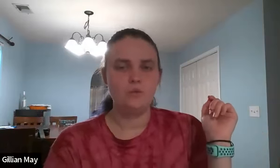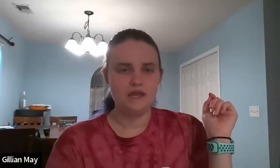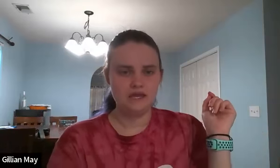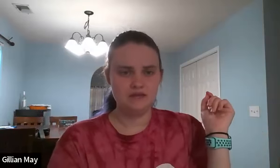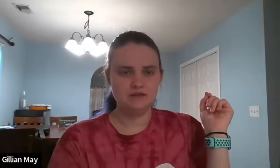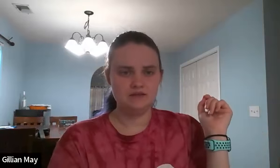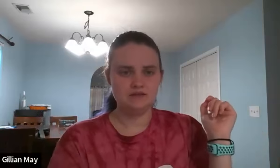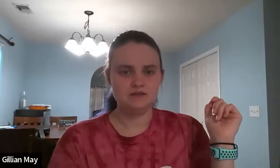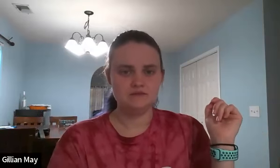When?